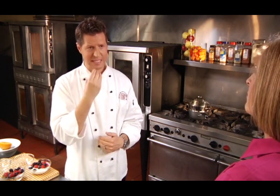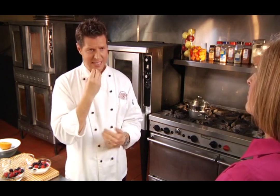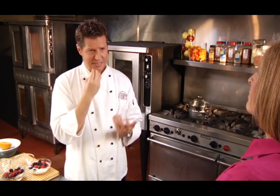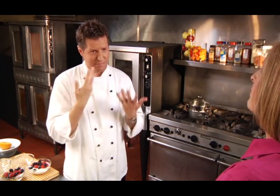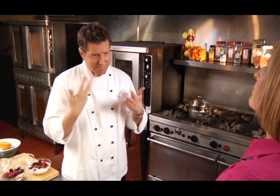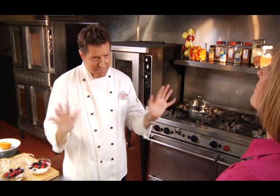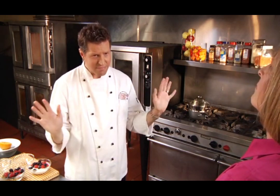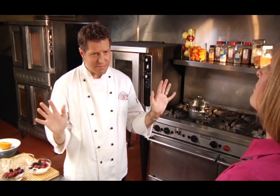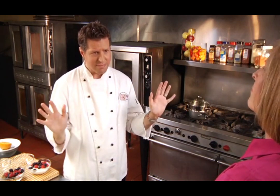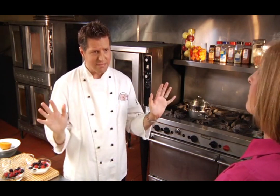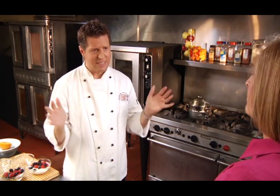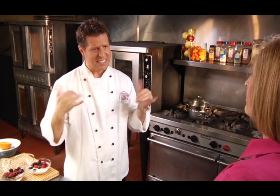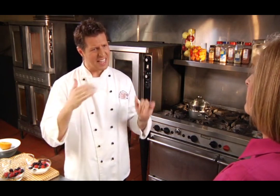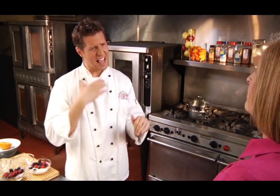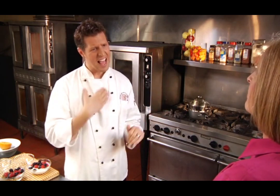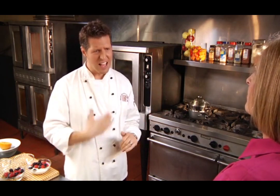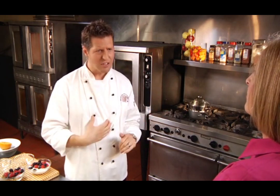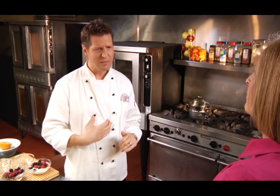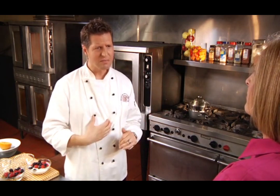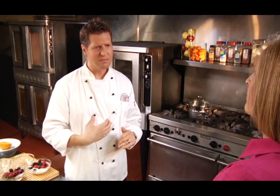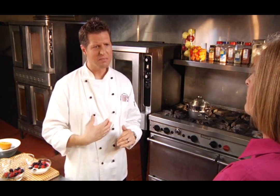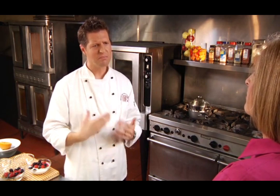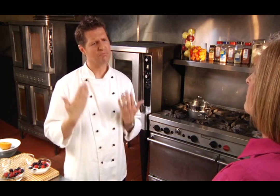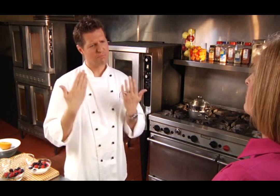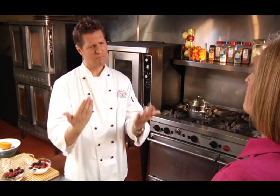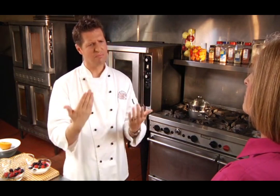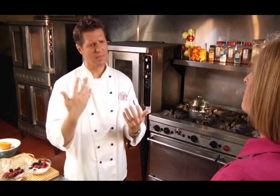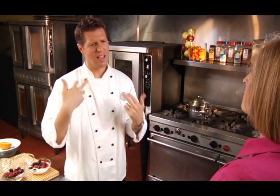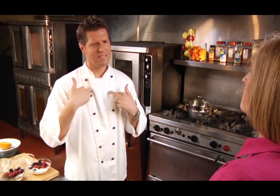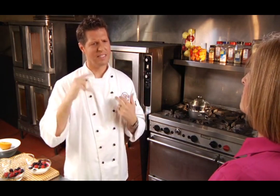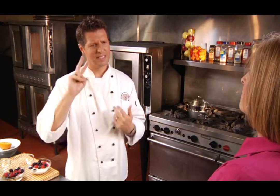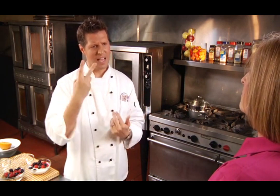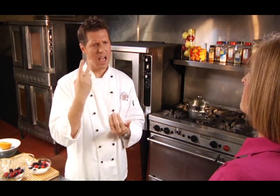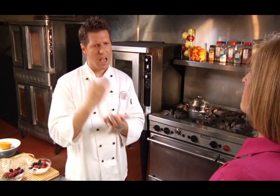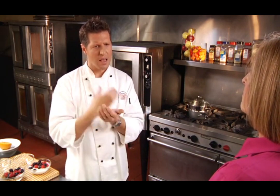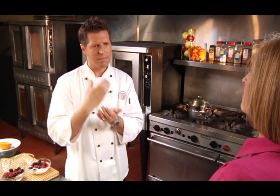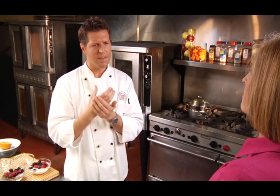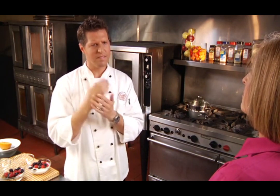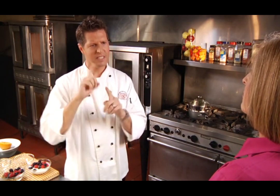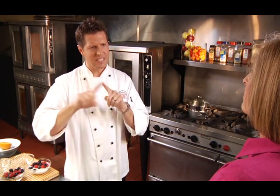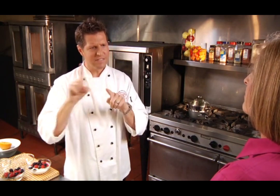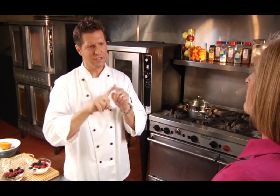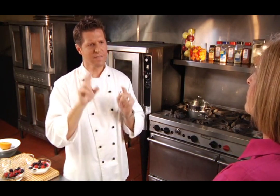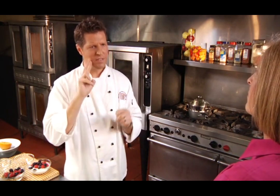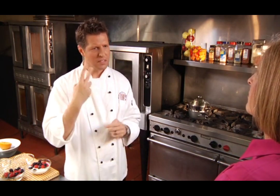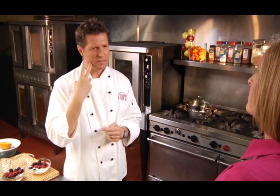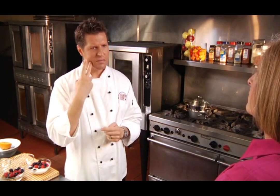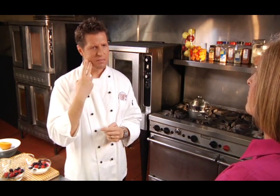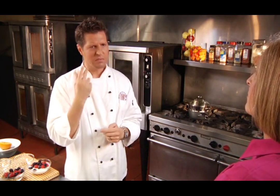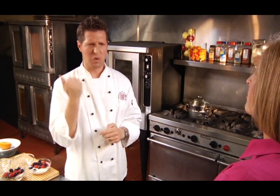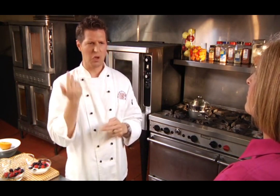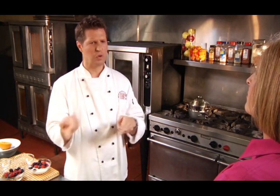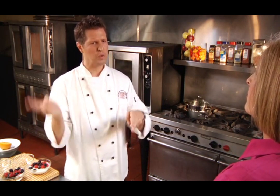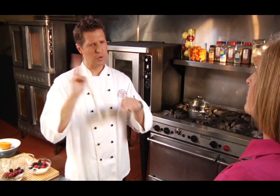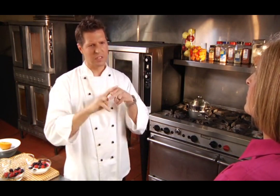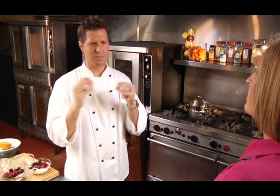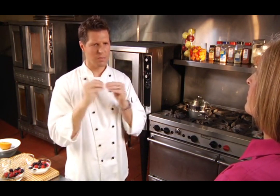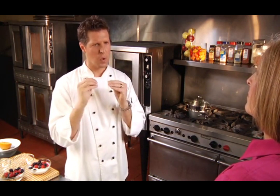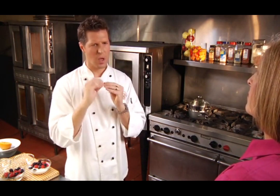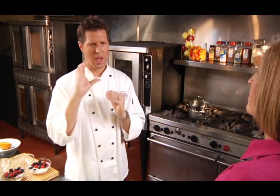If you finish eating and you're still hungry, you can have a second helping of vegetables without adding many calories.